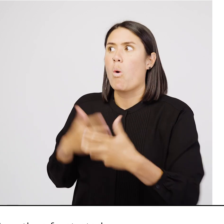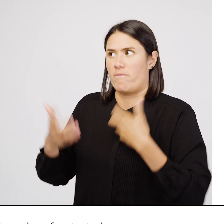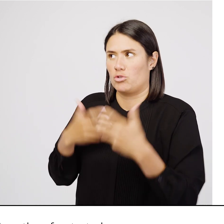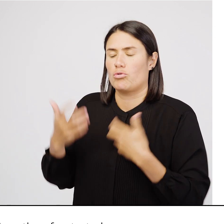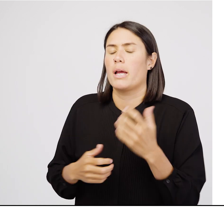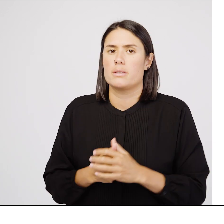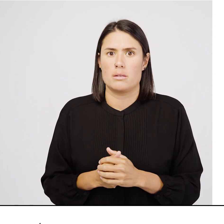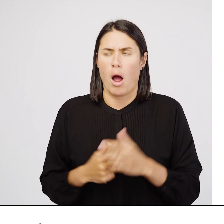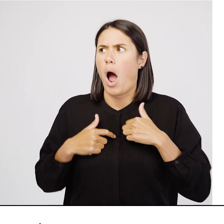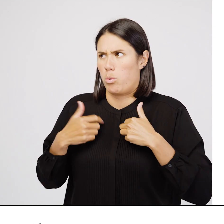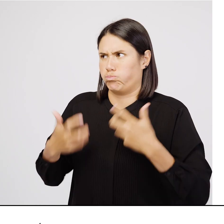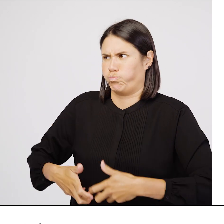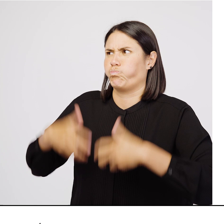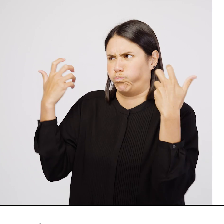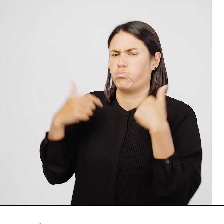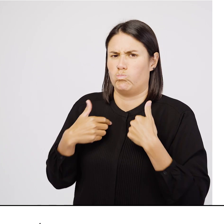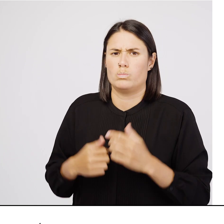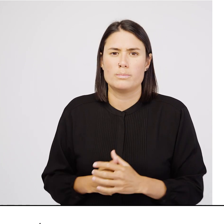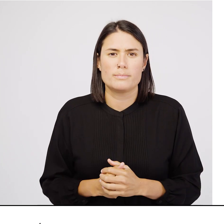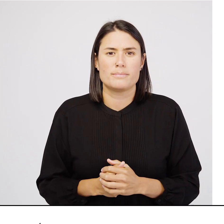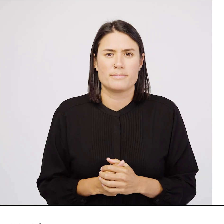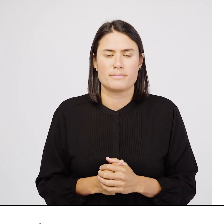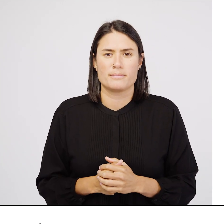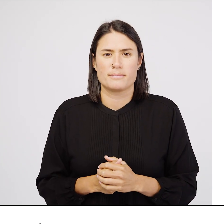than frustrated, I was really angry."